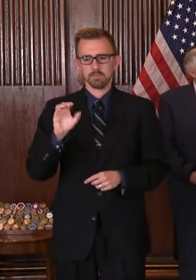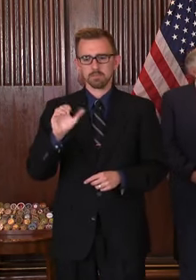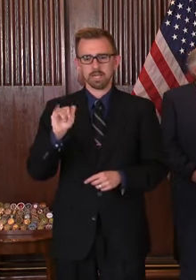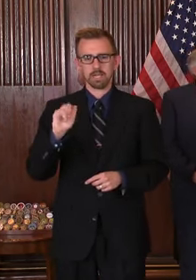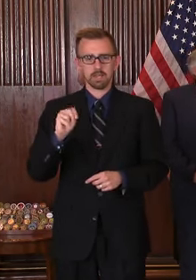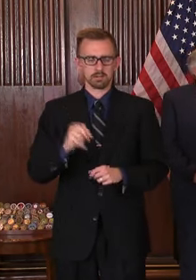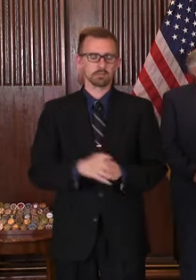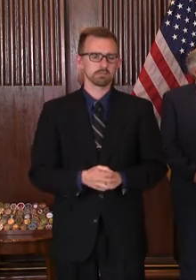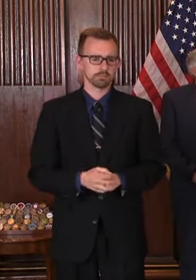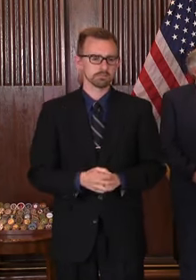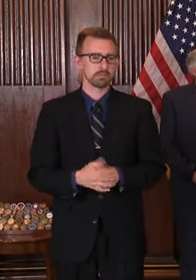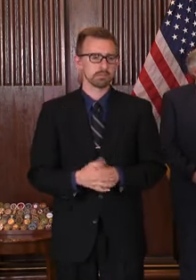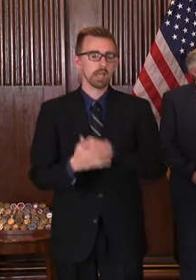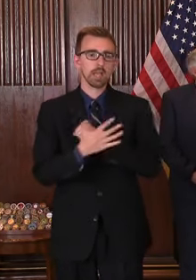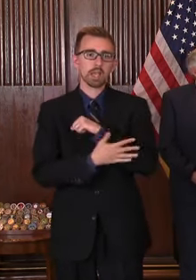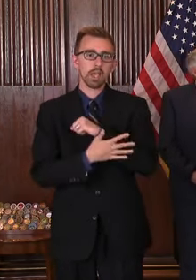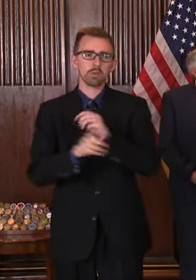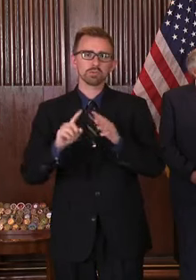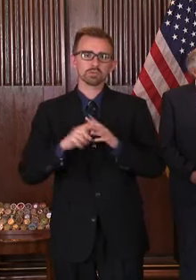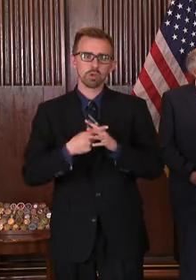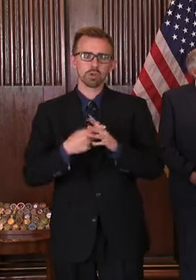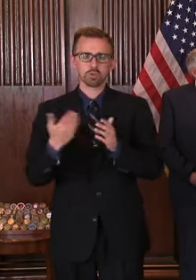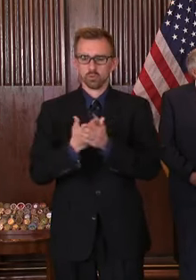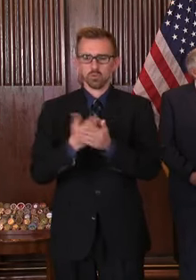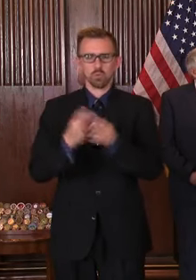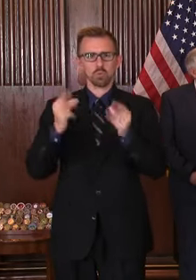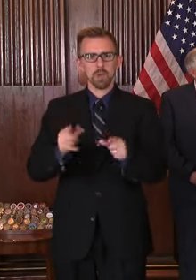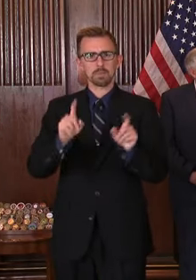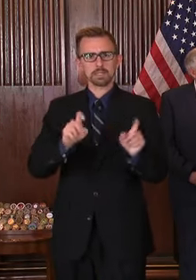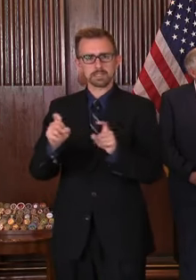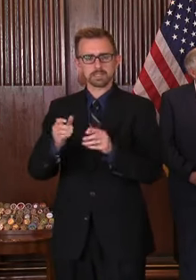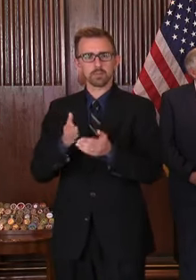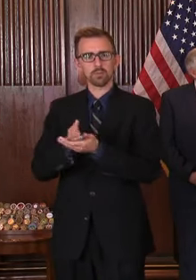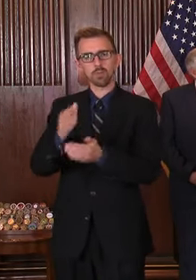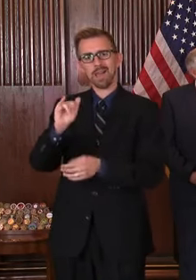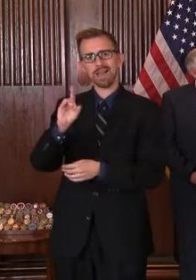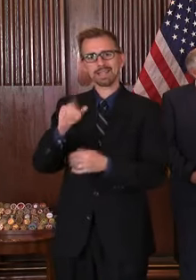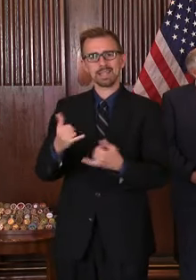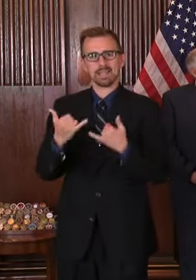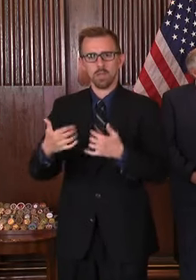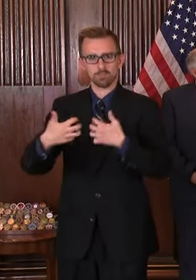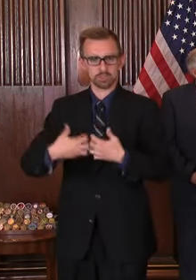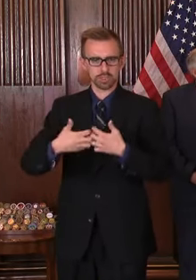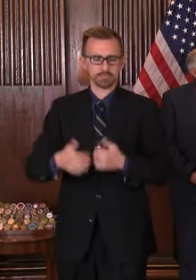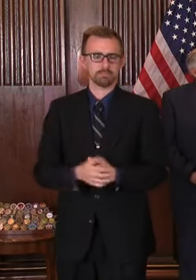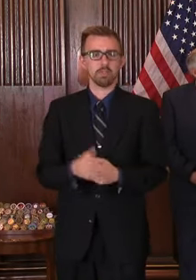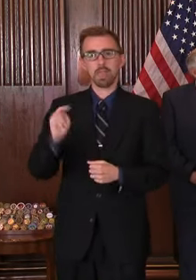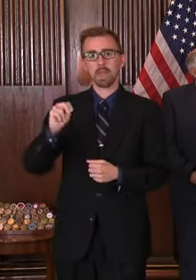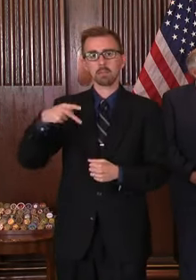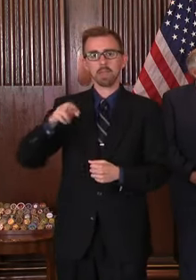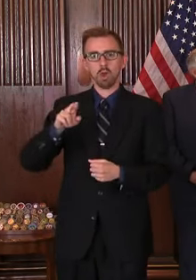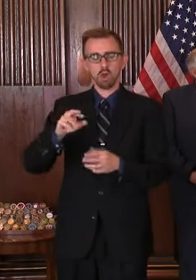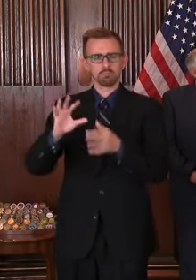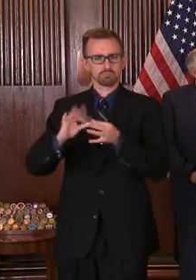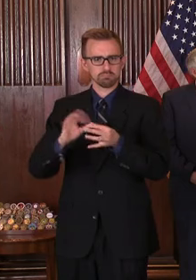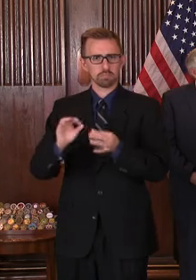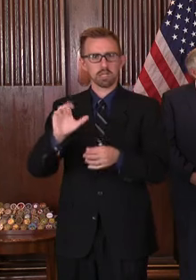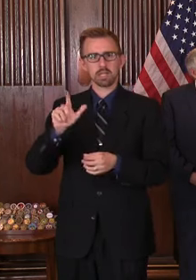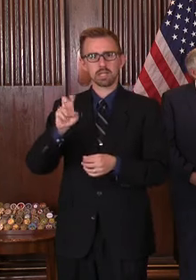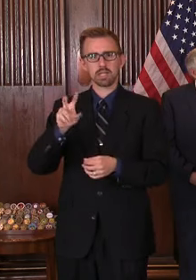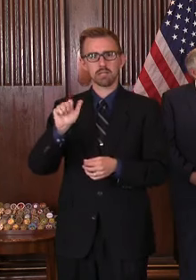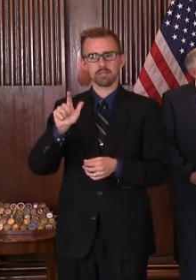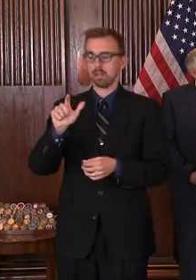Counties are beginning to roll out Abbott's new rapid testing through its ID Now machine. Per NPR, researchers at the Cleveland Clinic